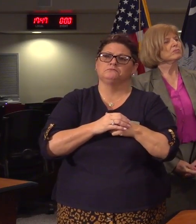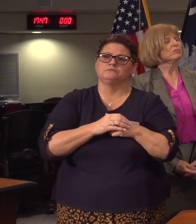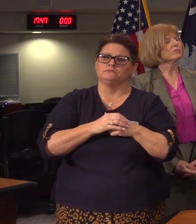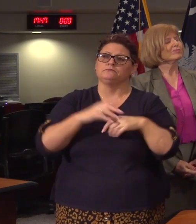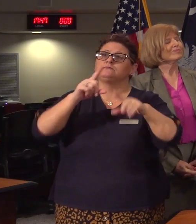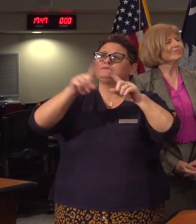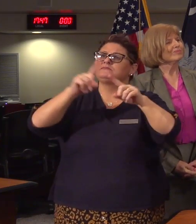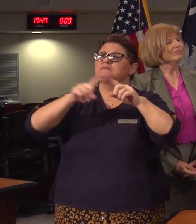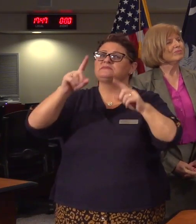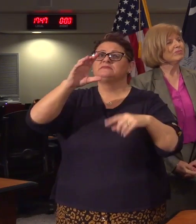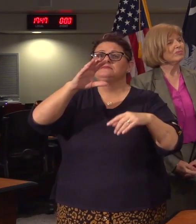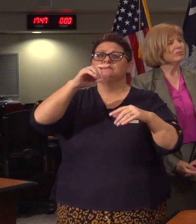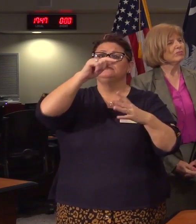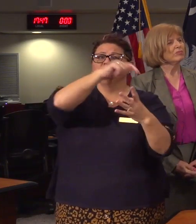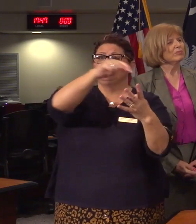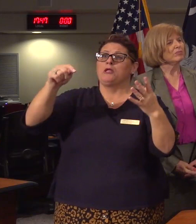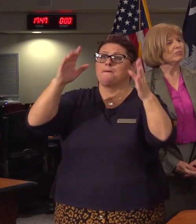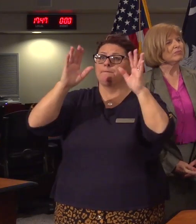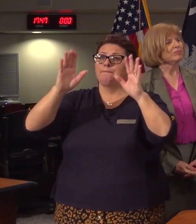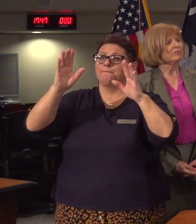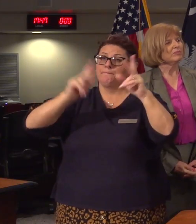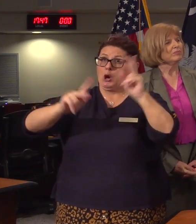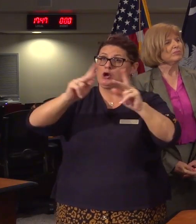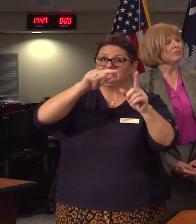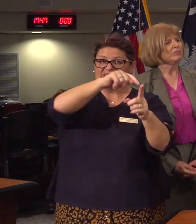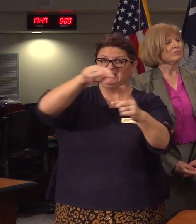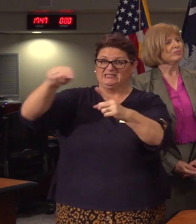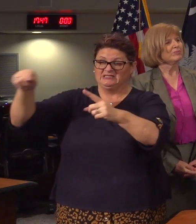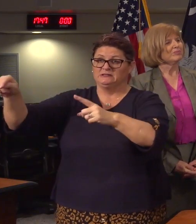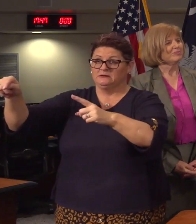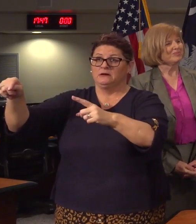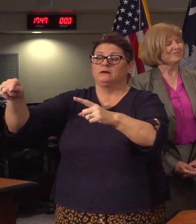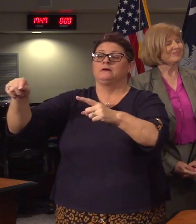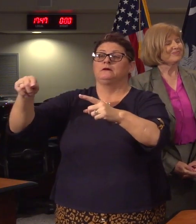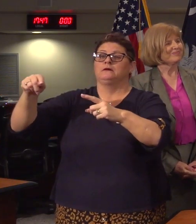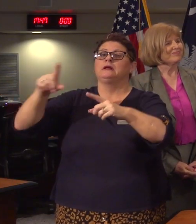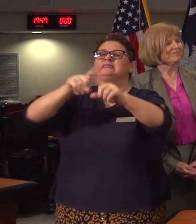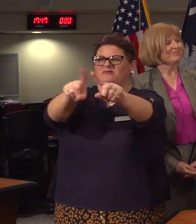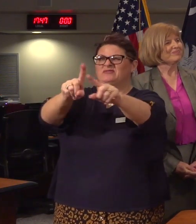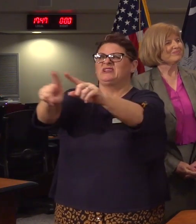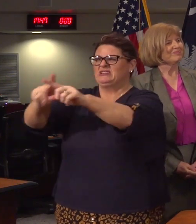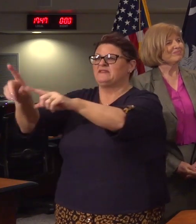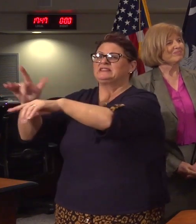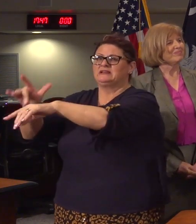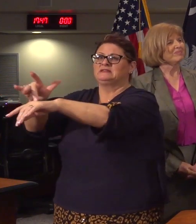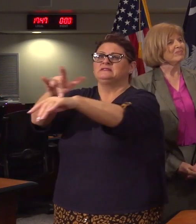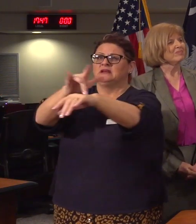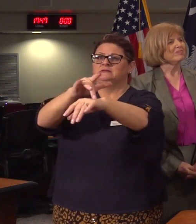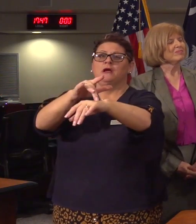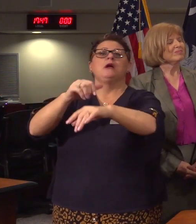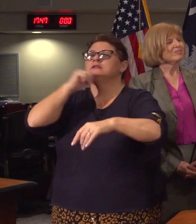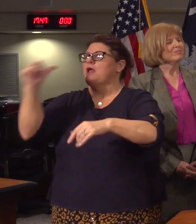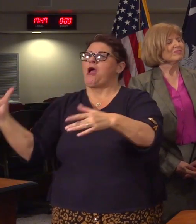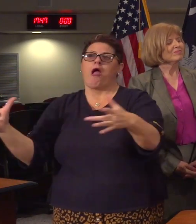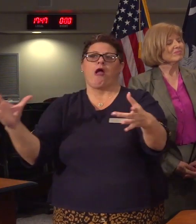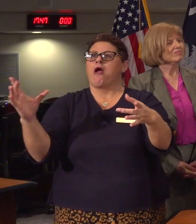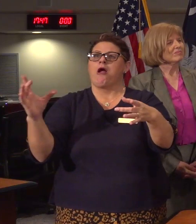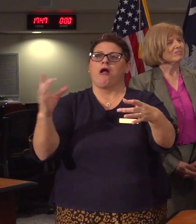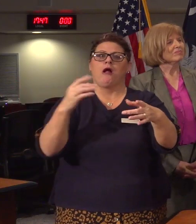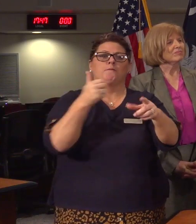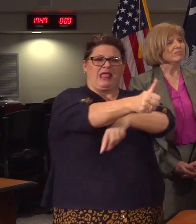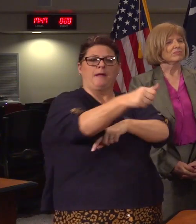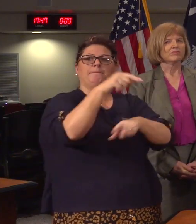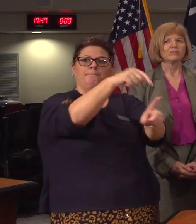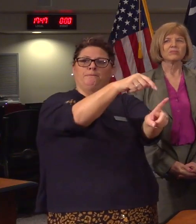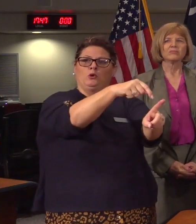cases that are related to each other, not all related to, That woman. in the entire group, they're not all related, but there is